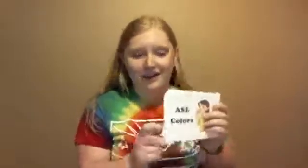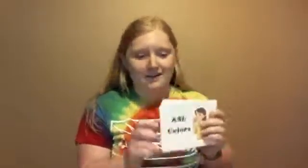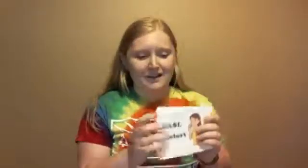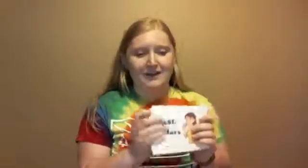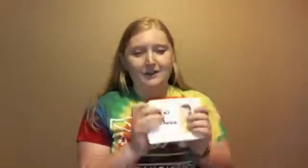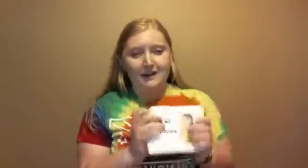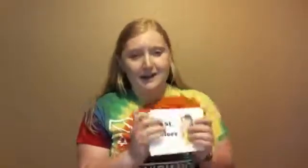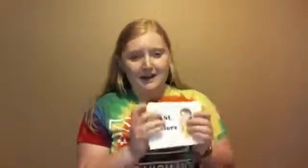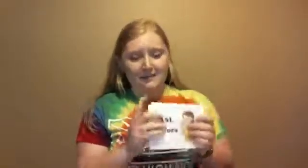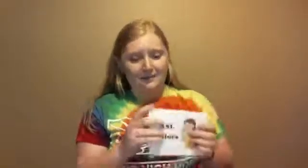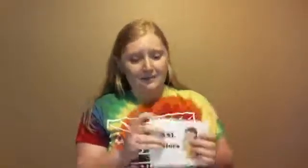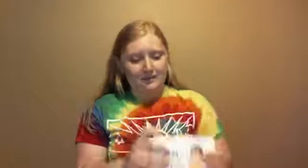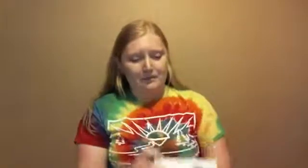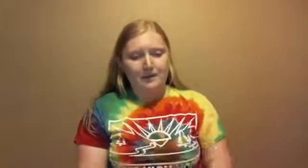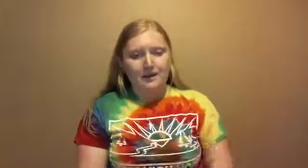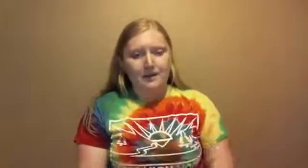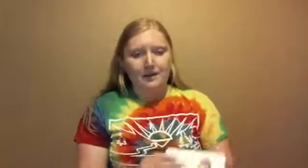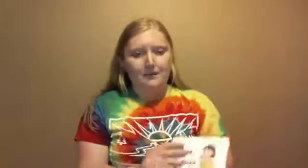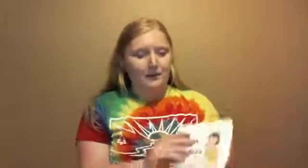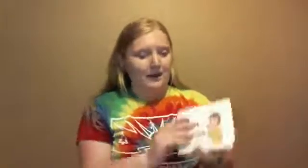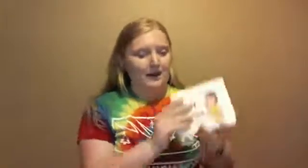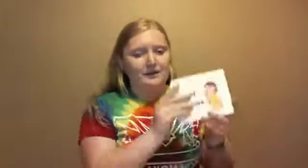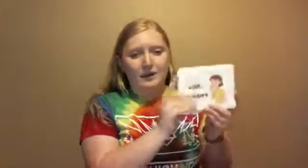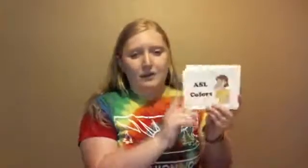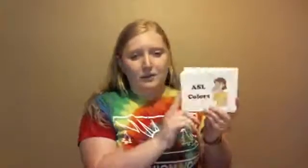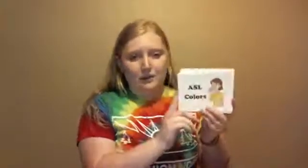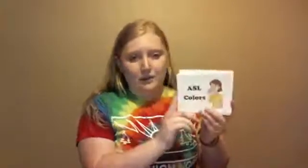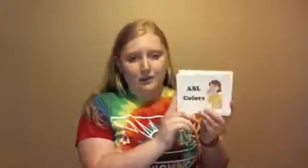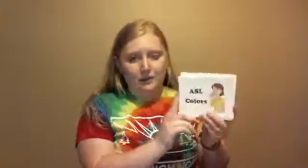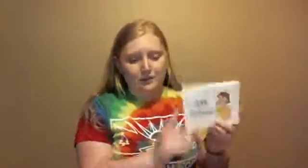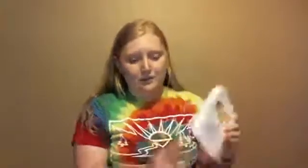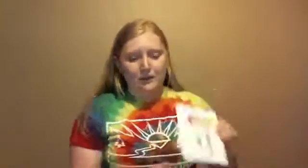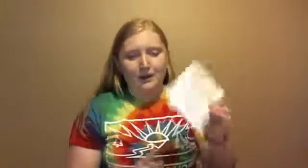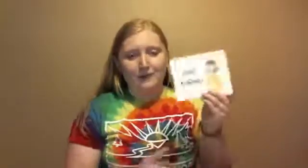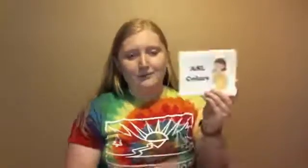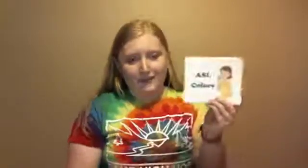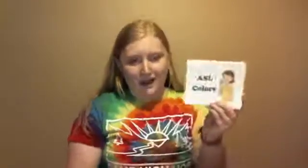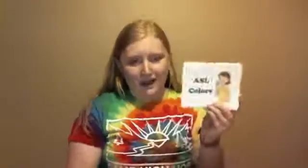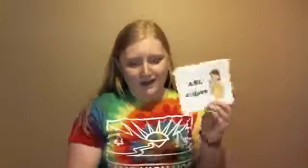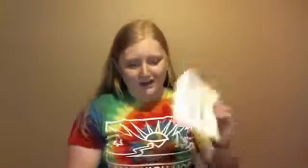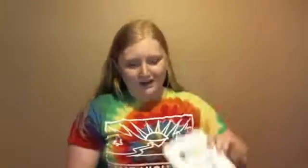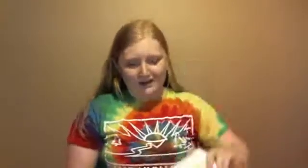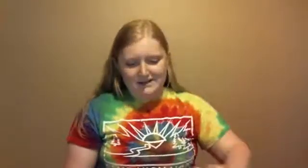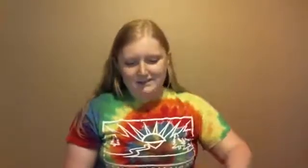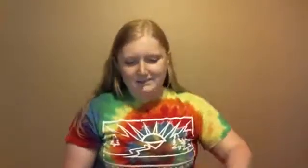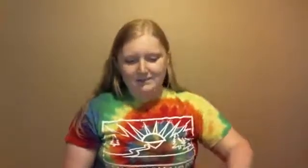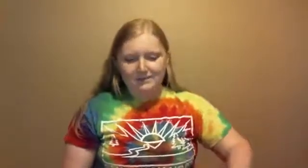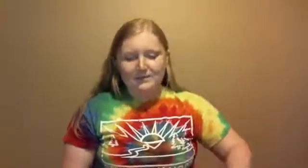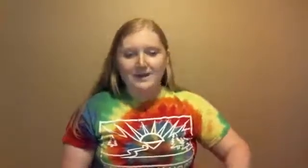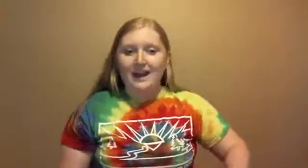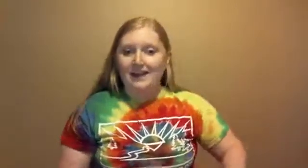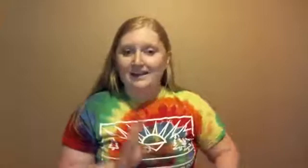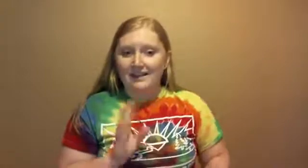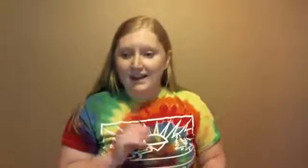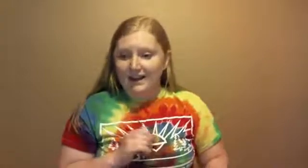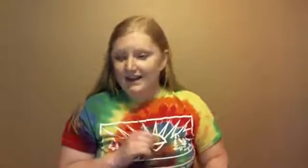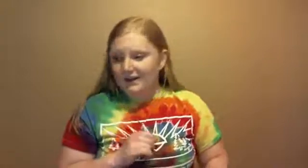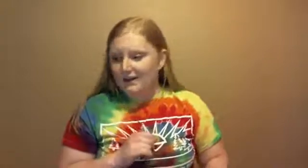that I created for us to go through with all of the colors, and then we